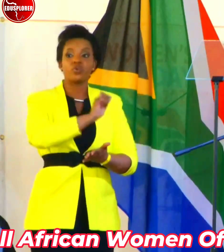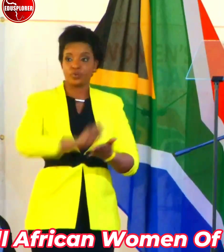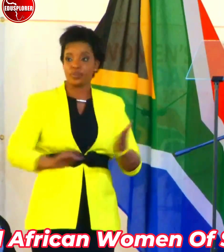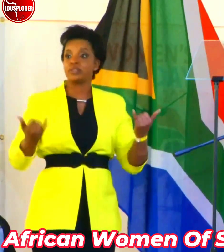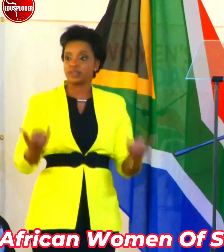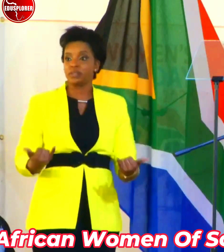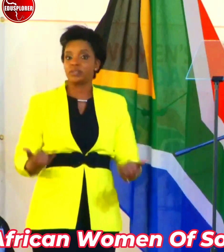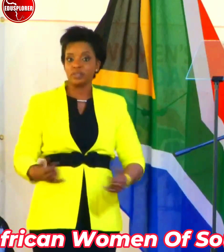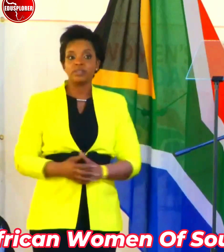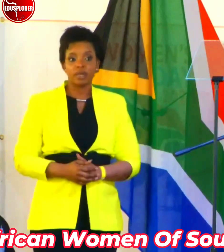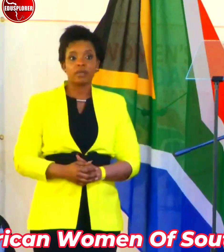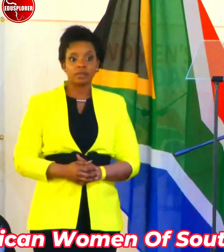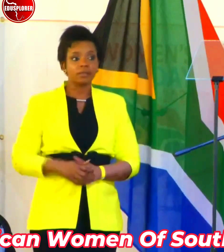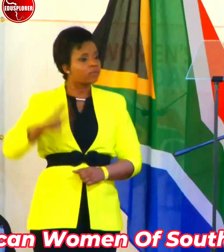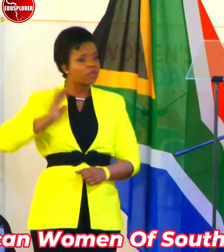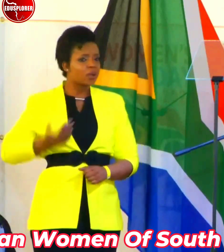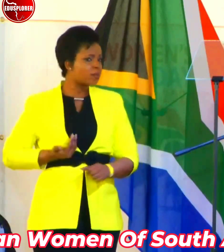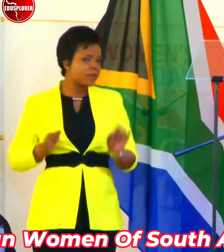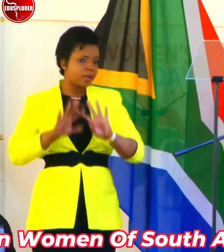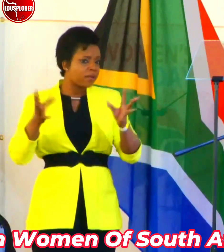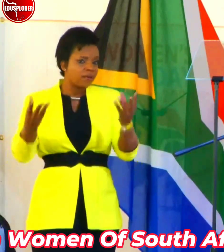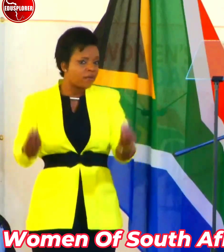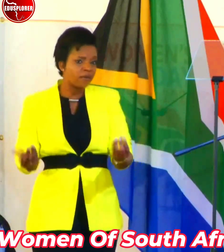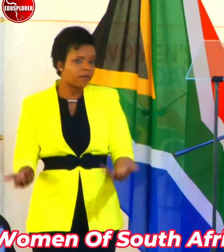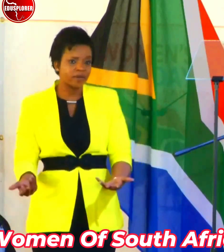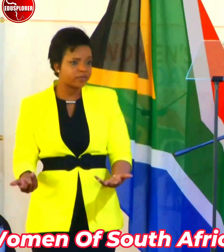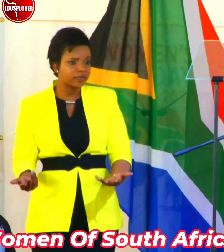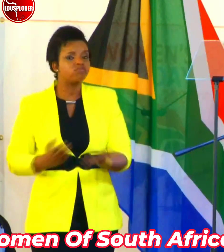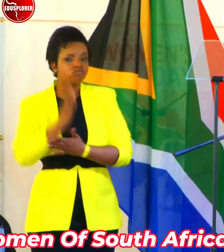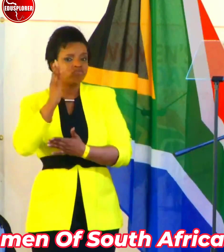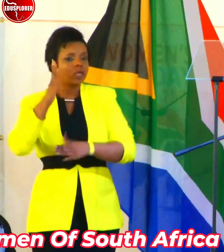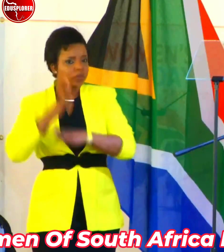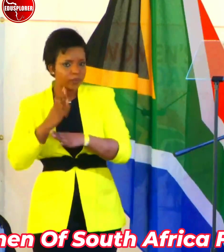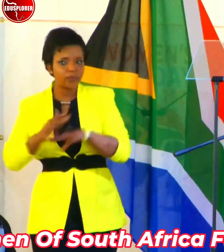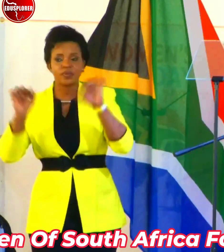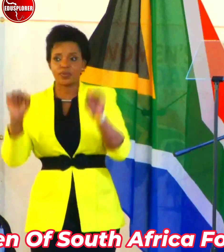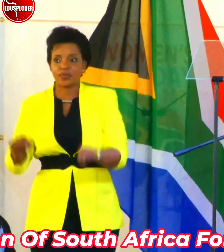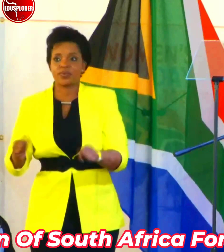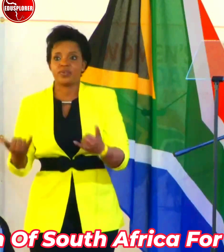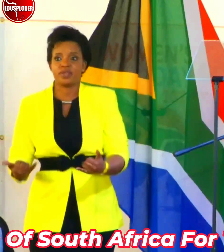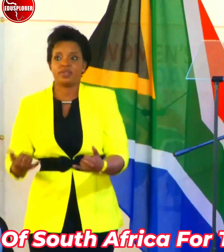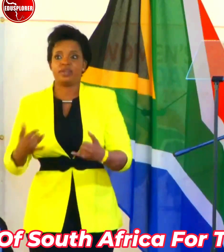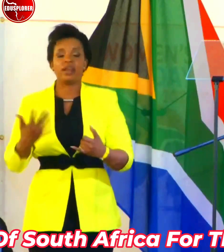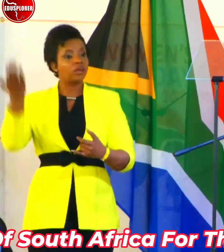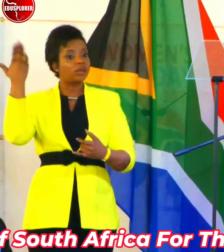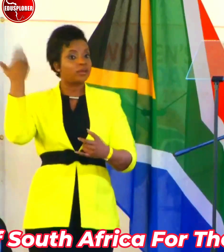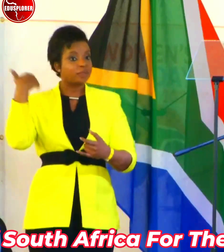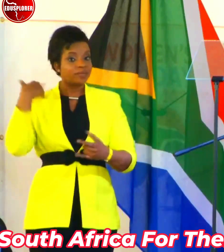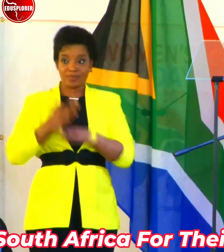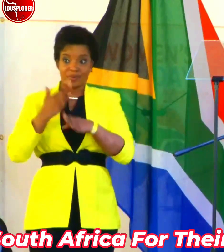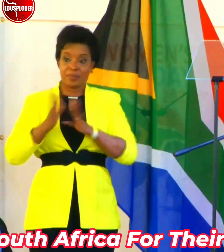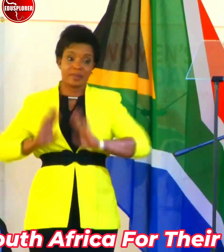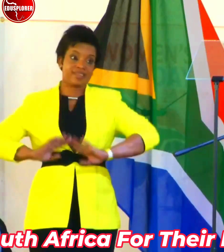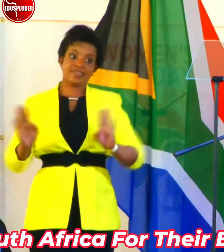which women did not have. They have the right to work, a right that was restricted or